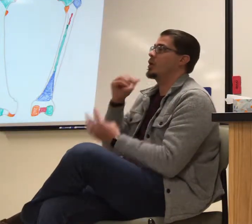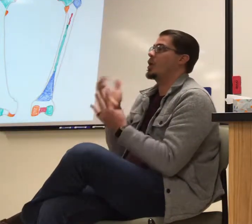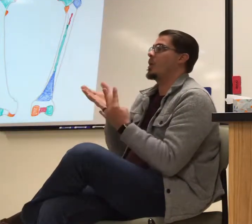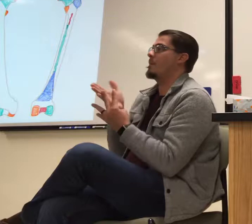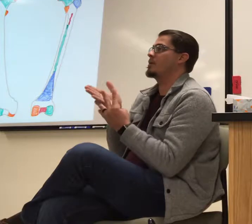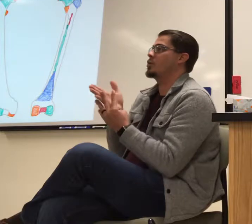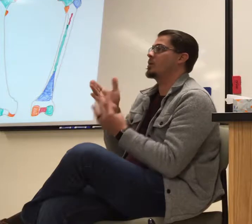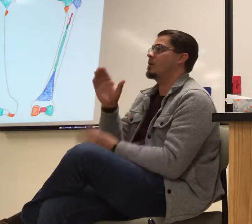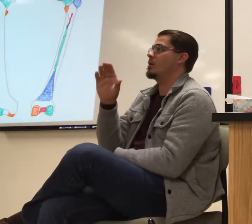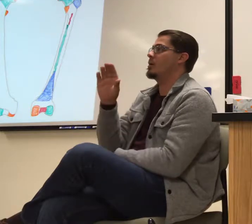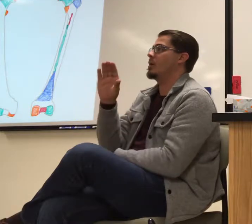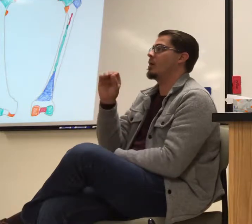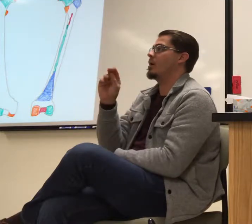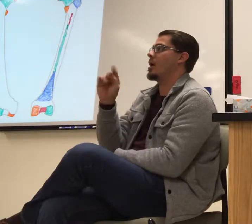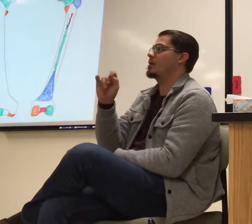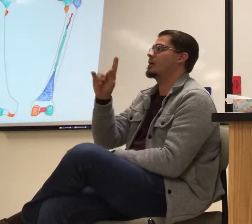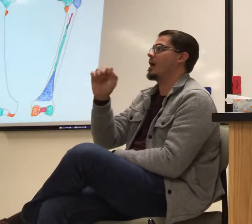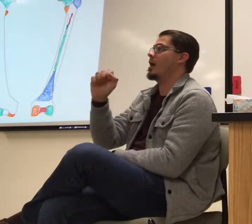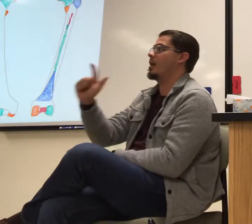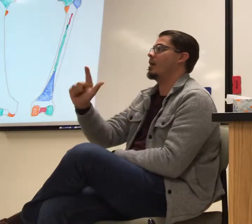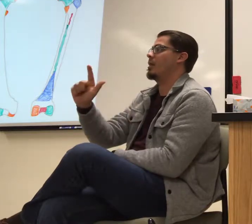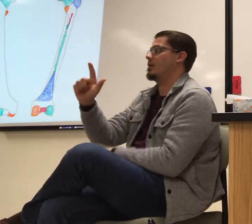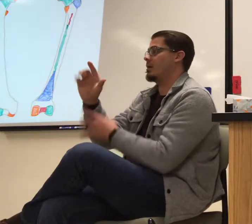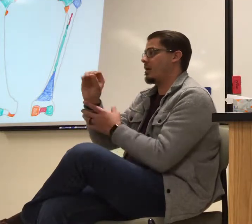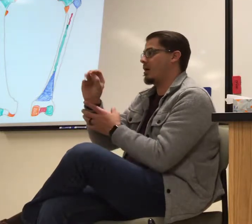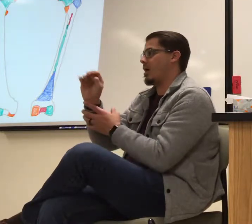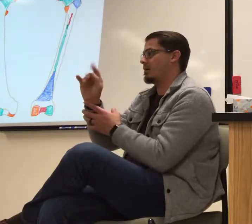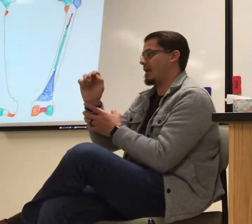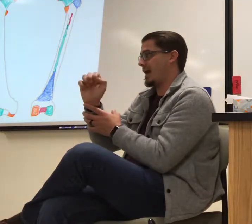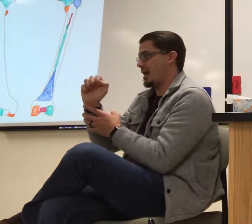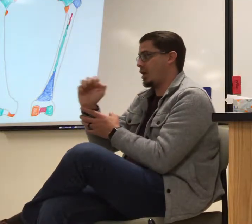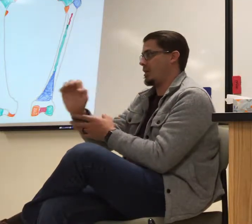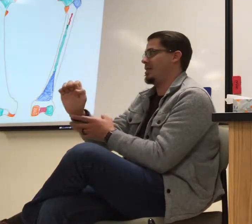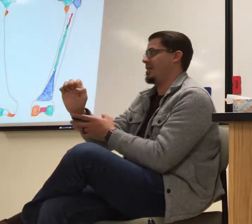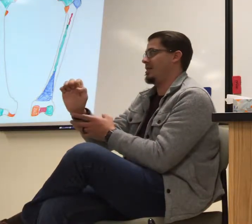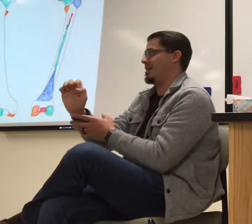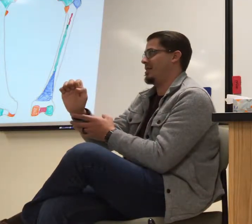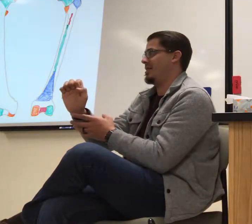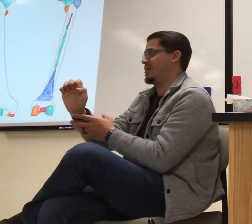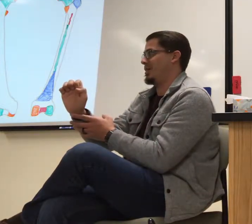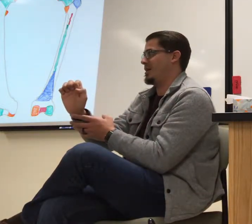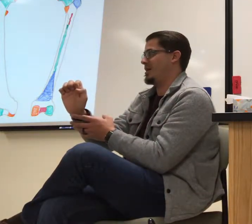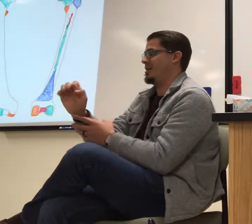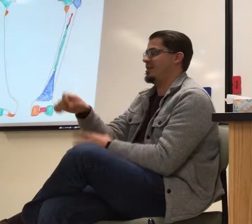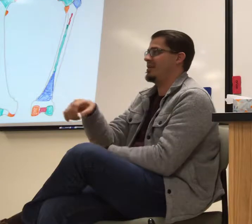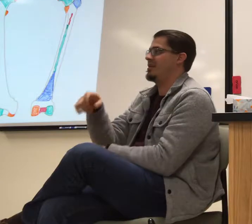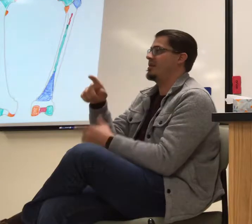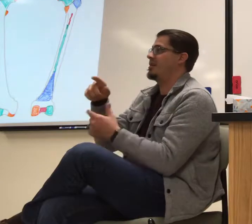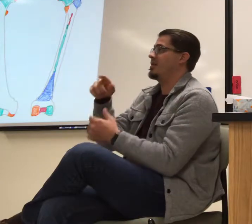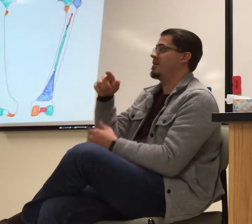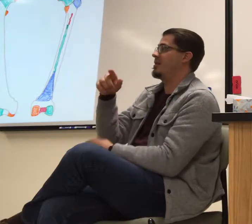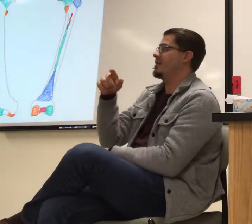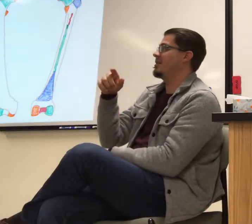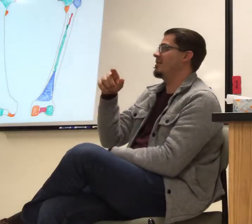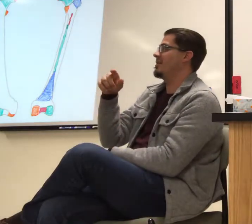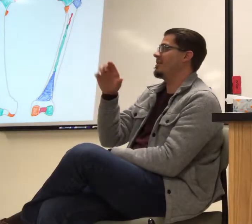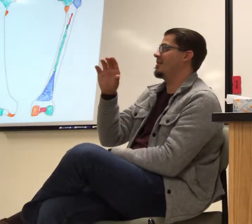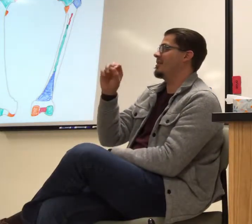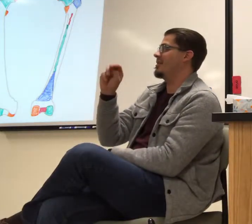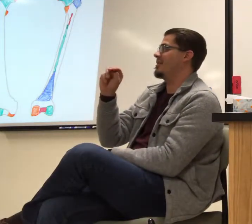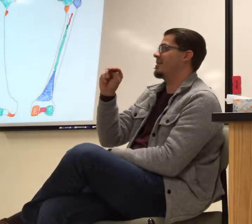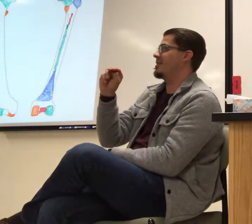The humerus had condyles, we just didn't call them condyles. We called them capitulum and trochlea. Condyles that are